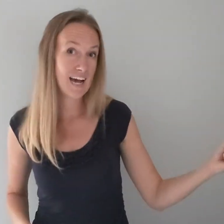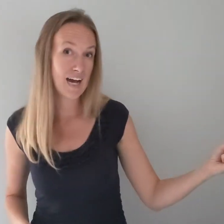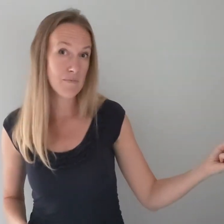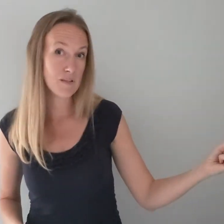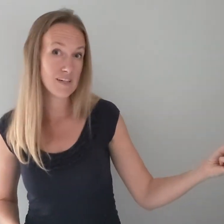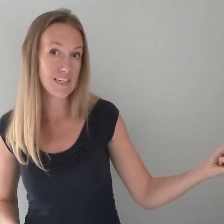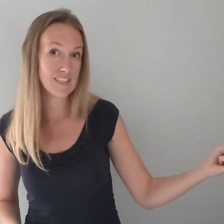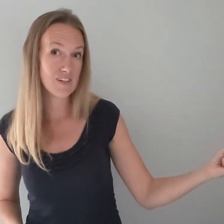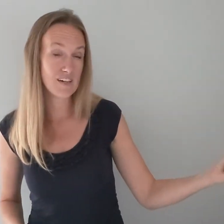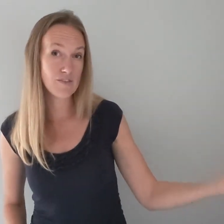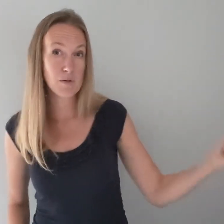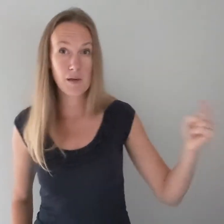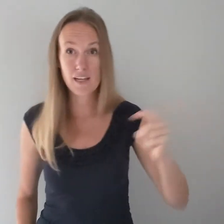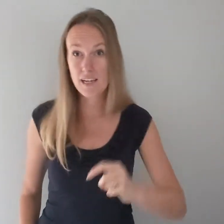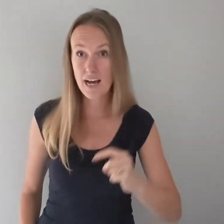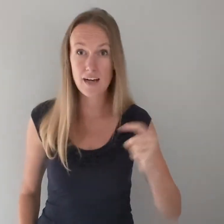come with your index finger out from your body. Come,